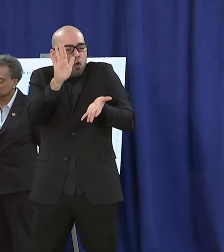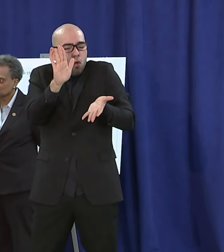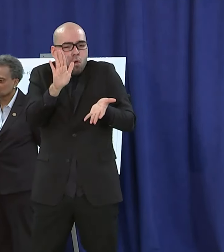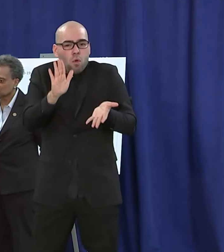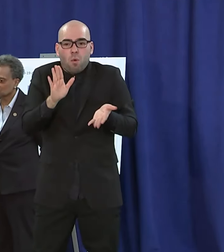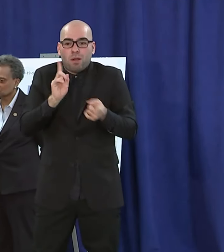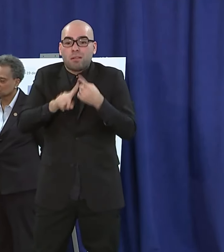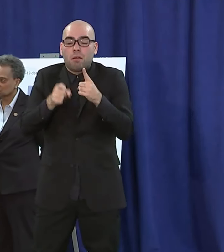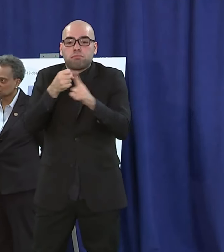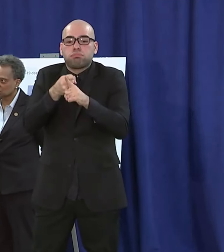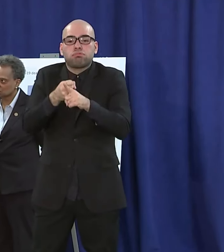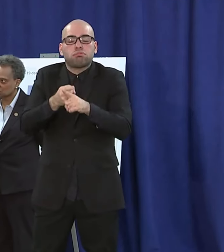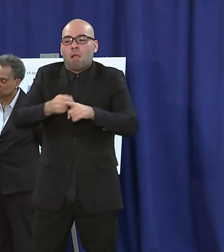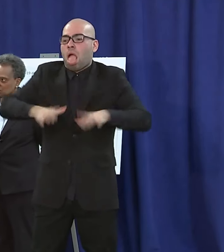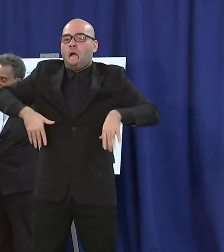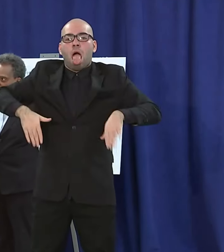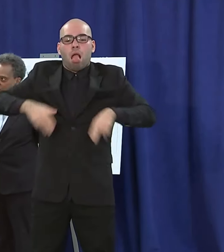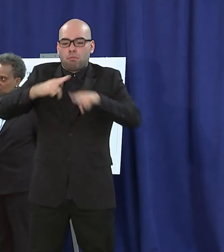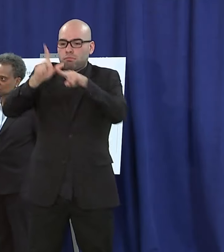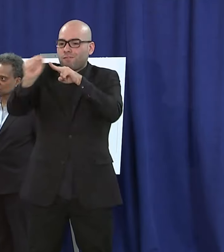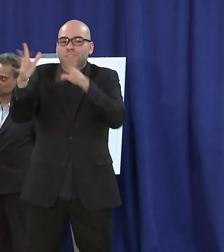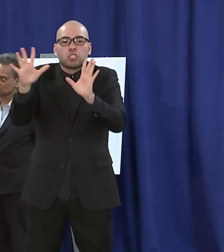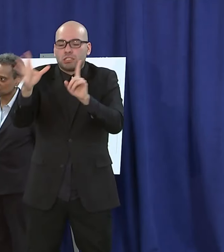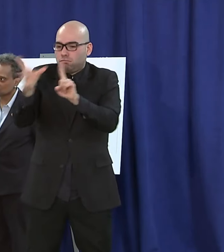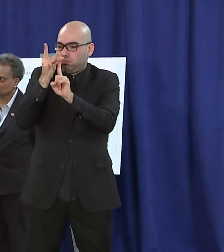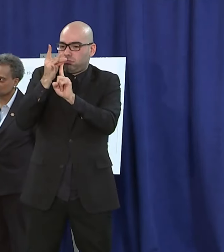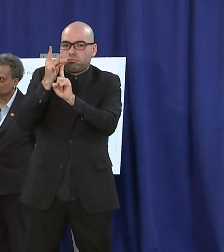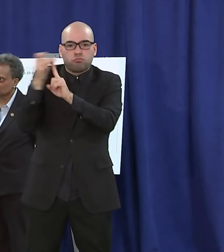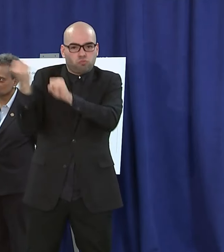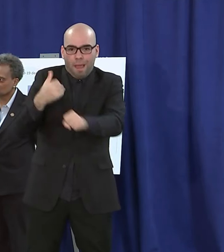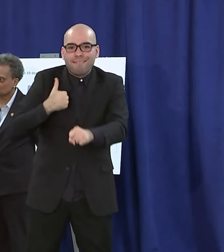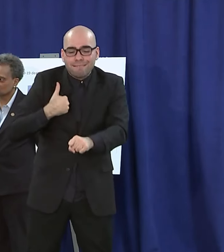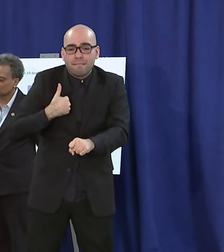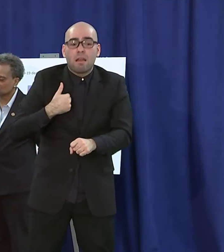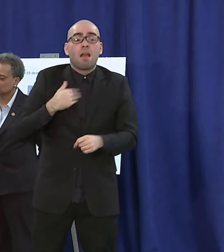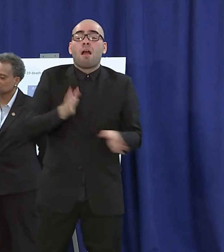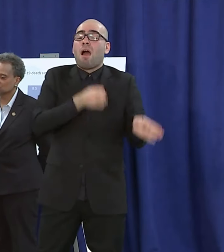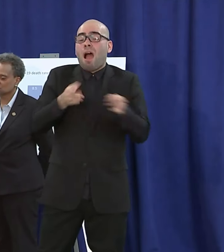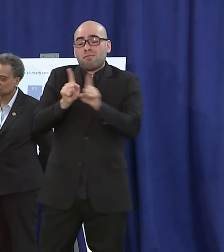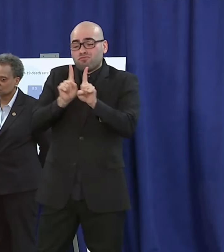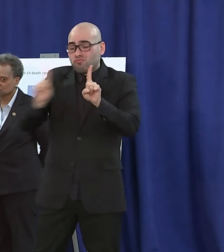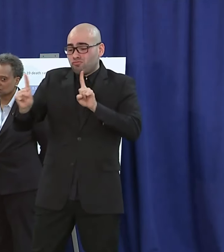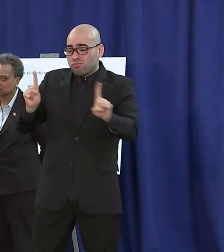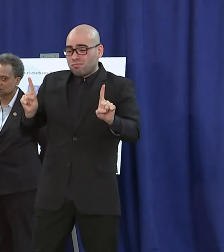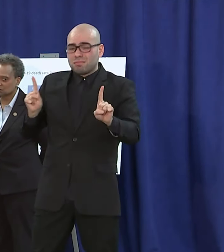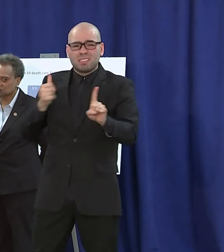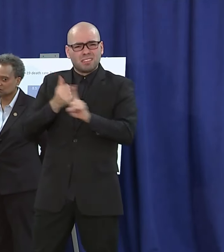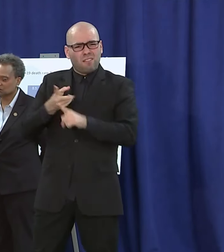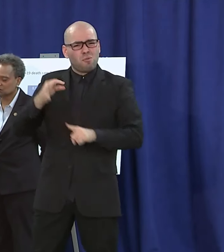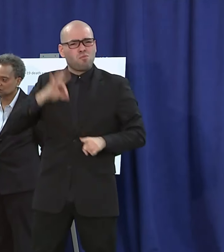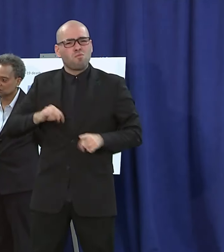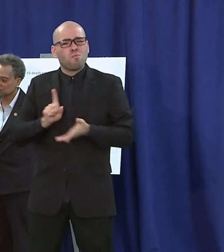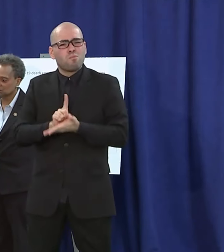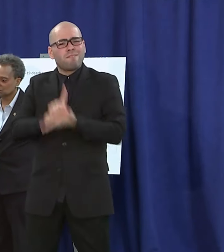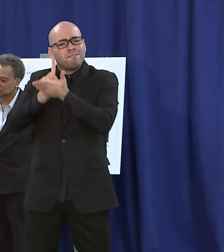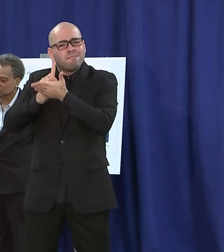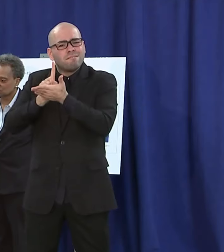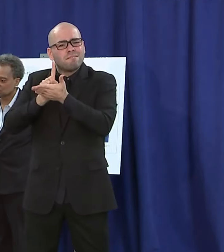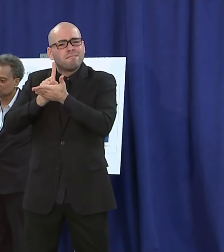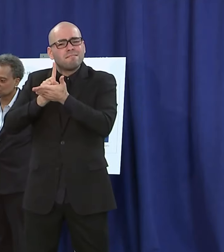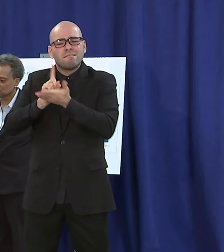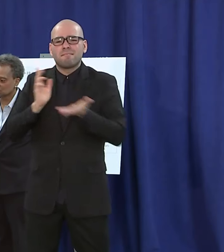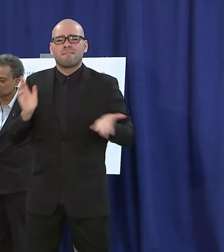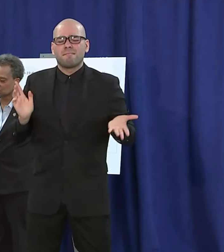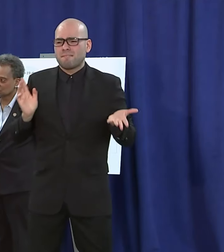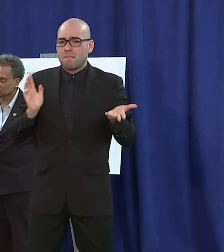distancing. Social distancing for a lot of people is a privilege. Most people 1 out of 5 people, 1 out of 10 people